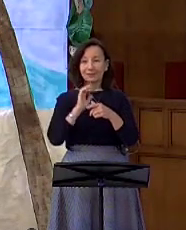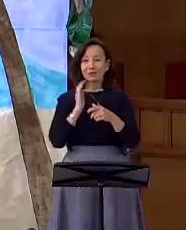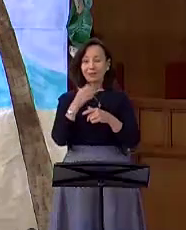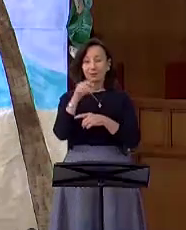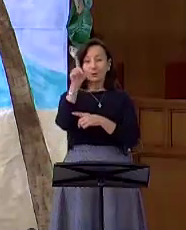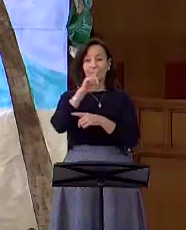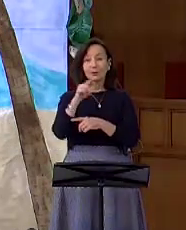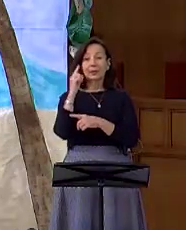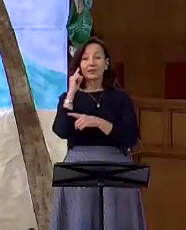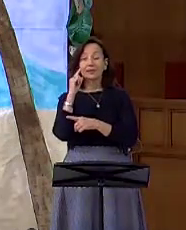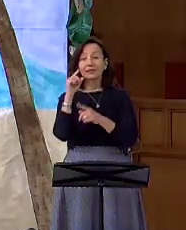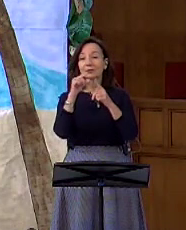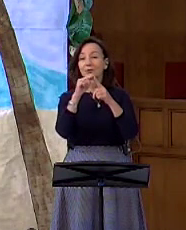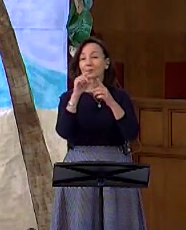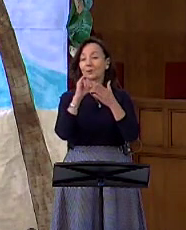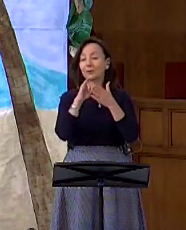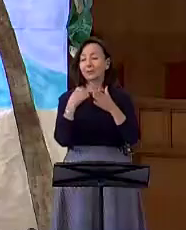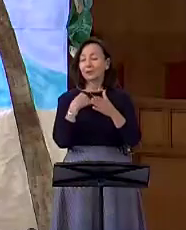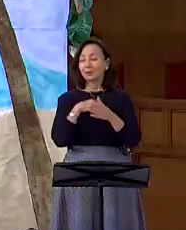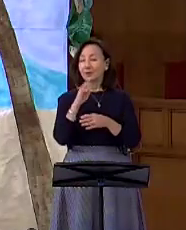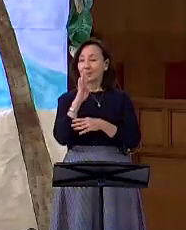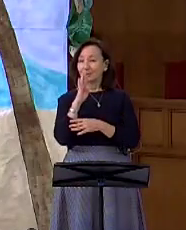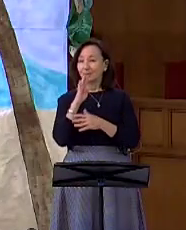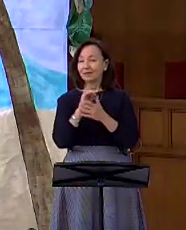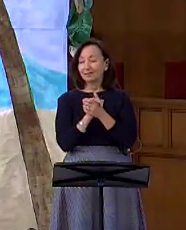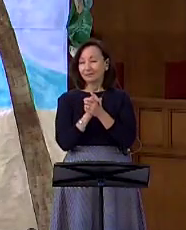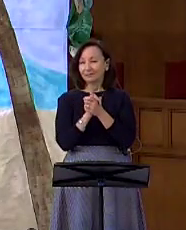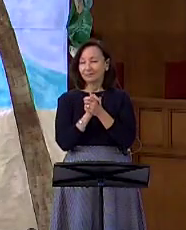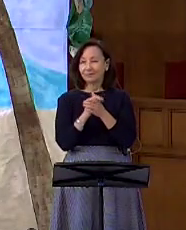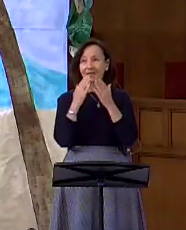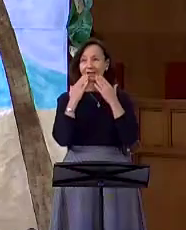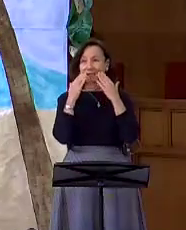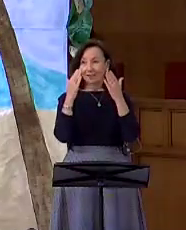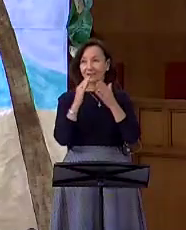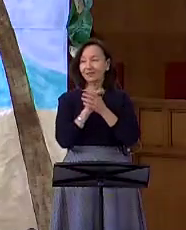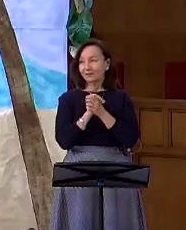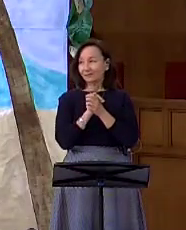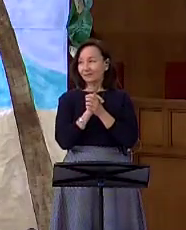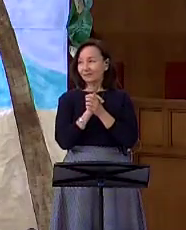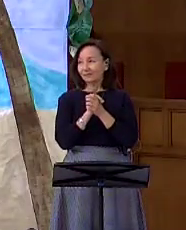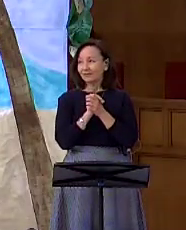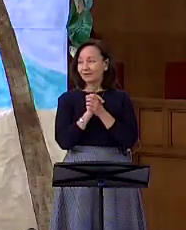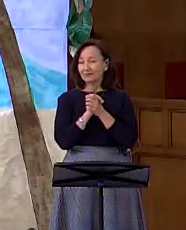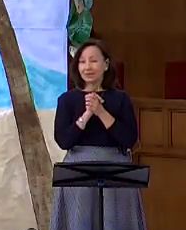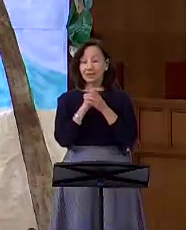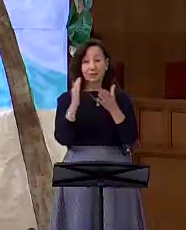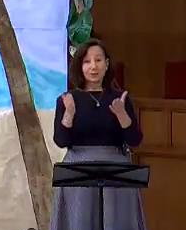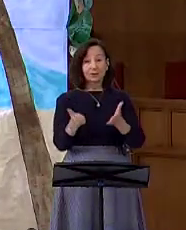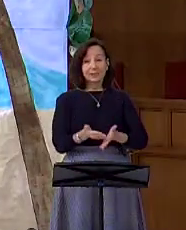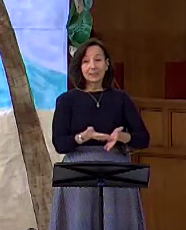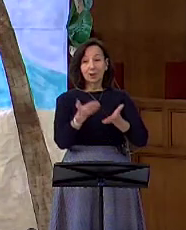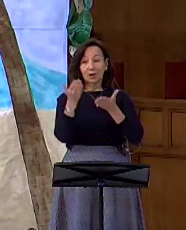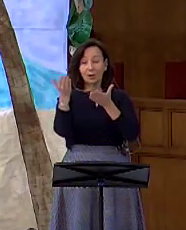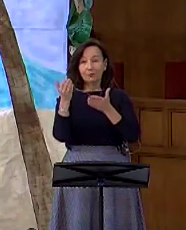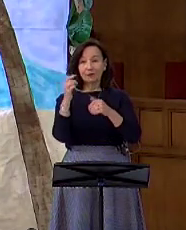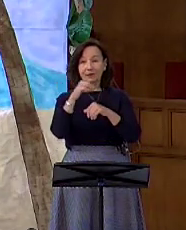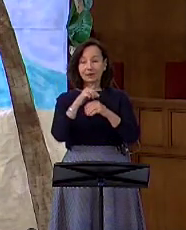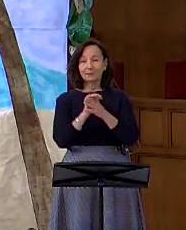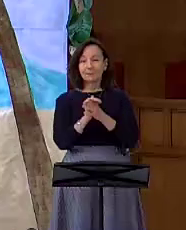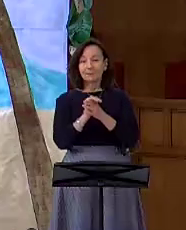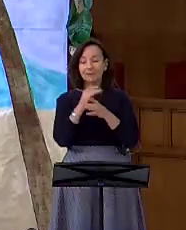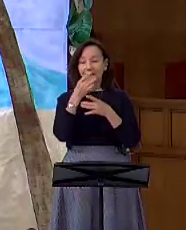listens to the words that we speak. Thank you very much. So it's offering time. You know, it's